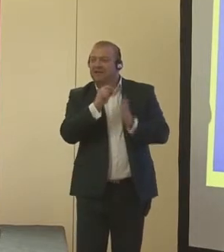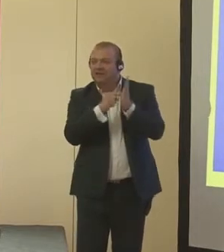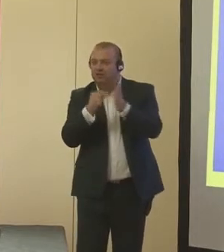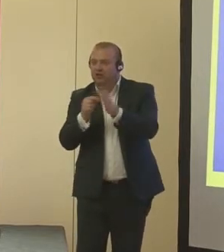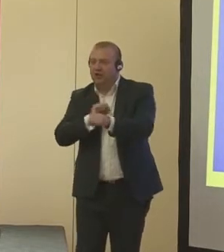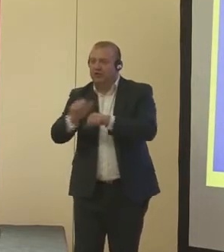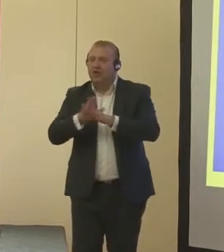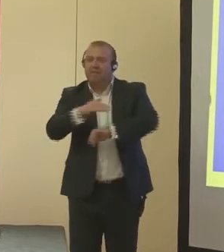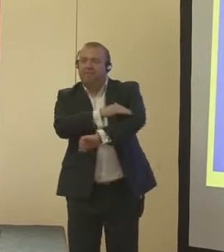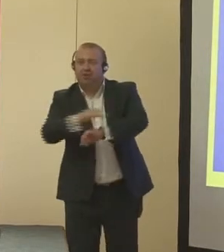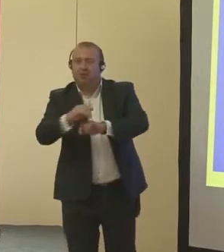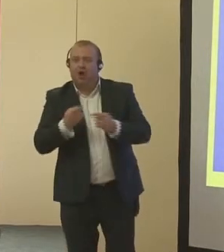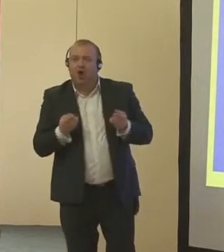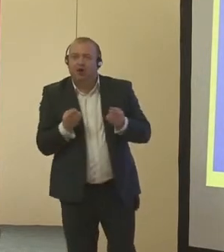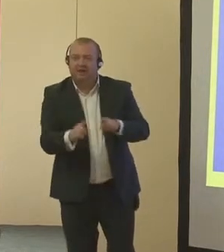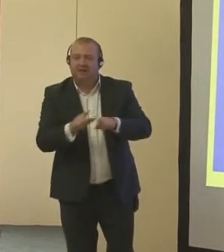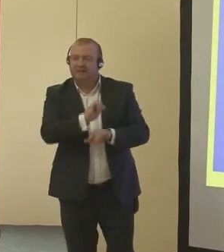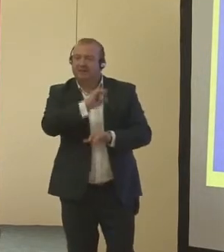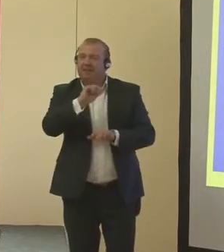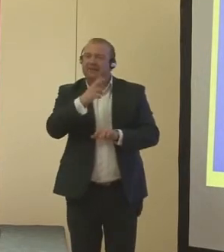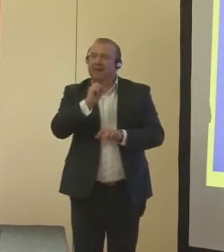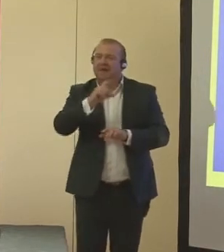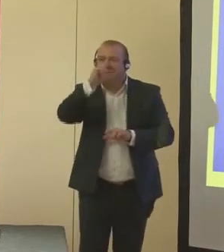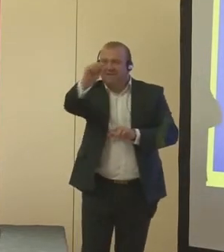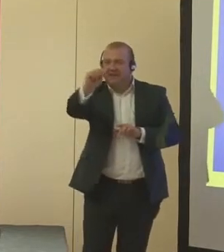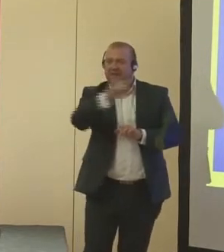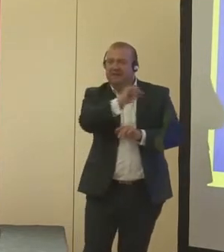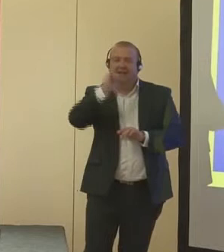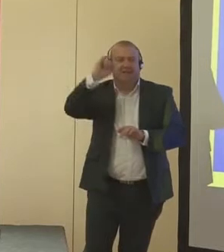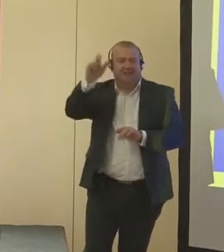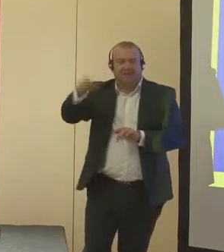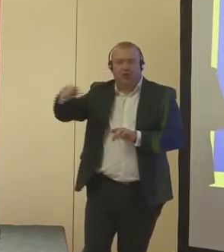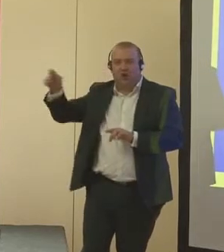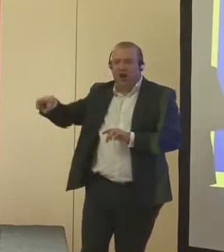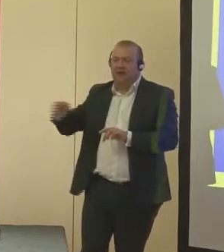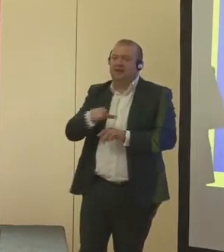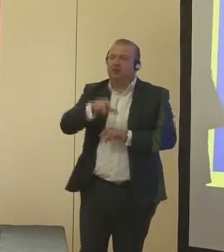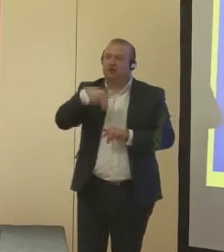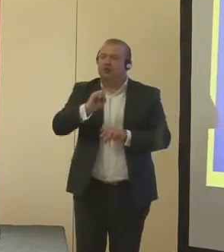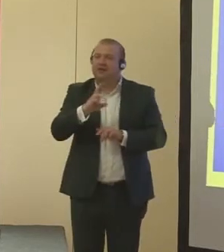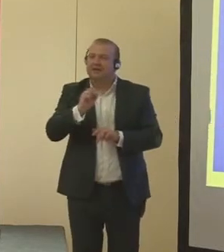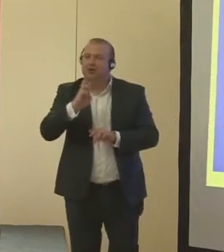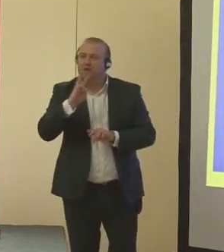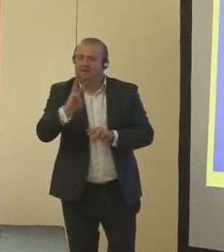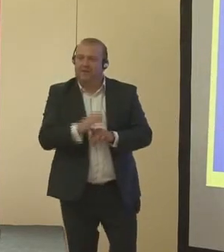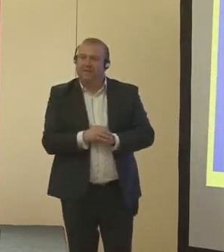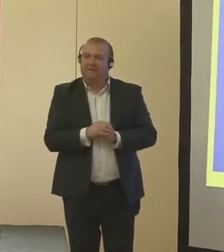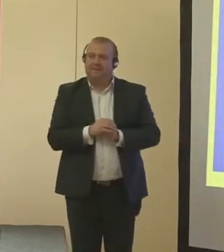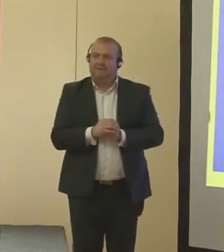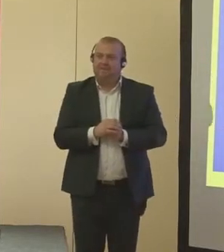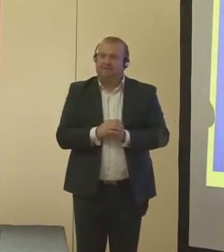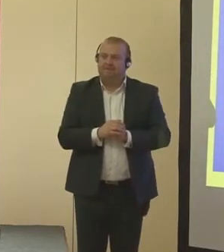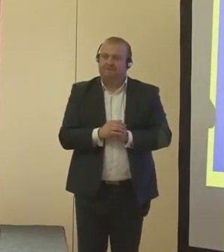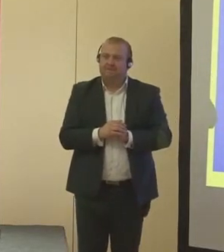And the name of this project is the ICT for Information and Accessibility in Learning project, ICT for